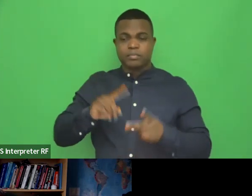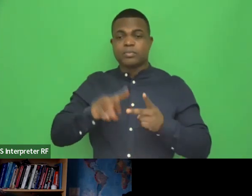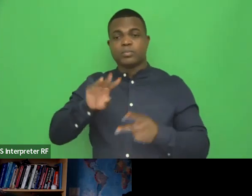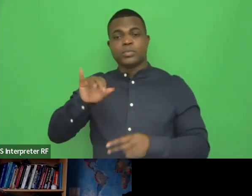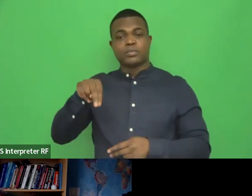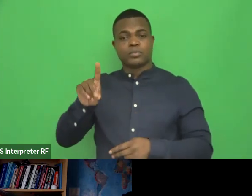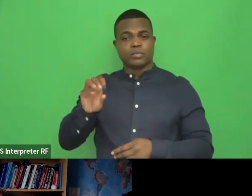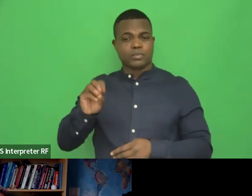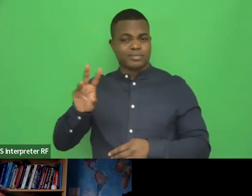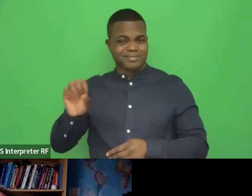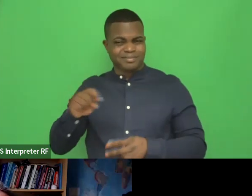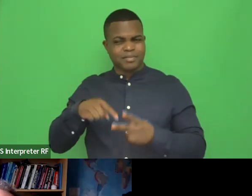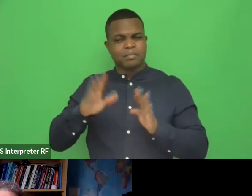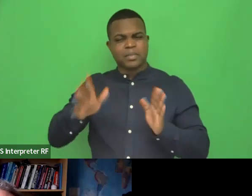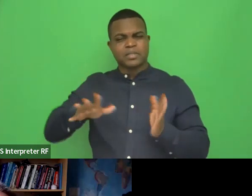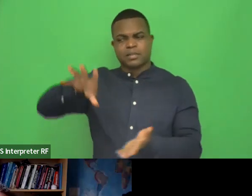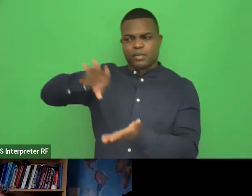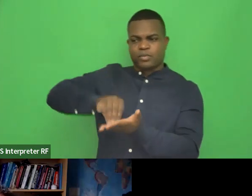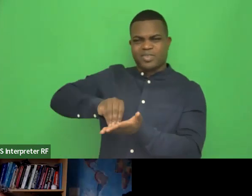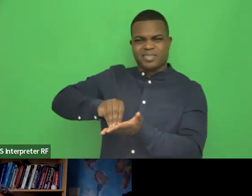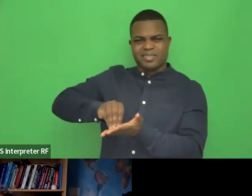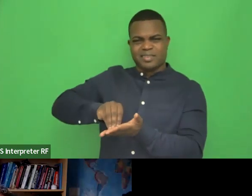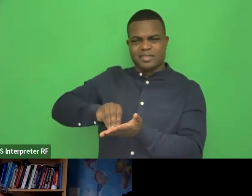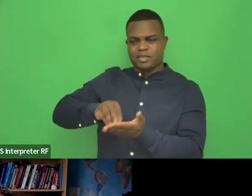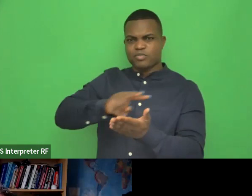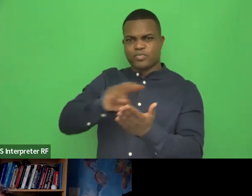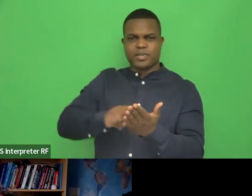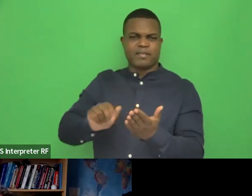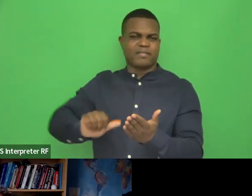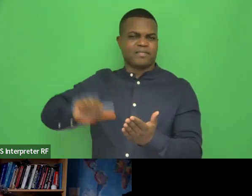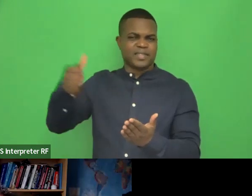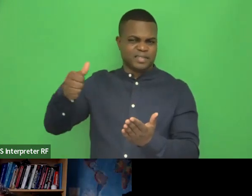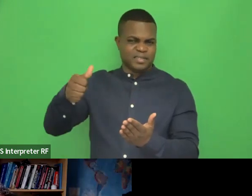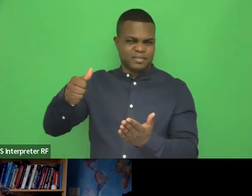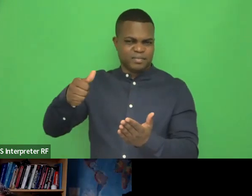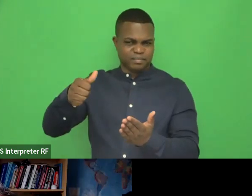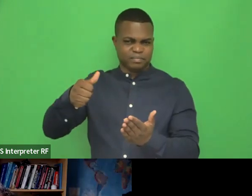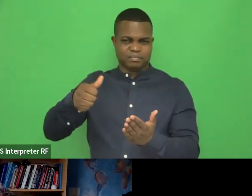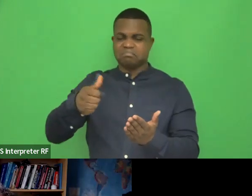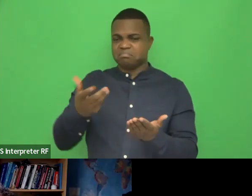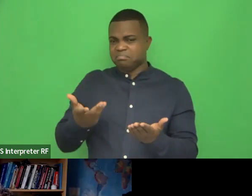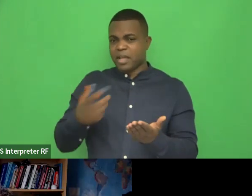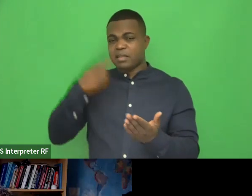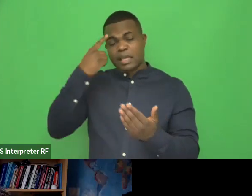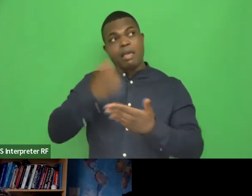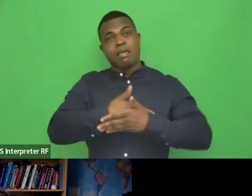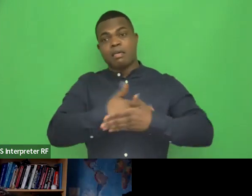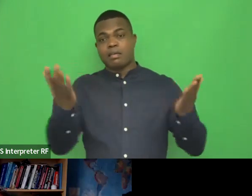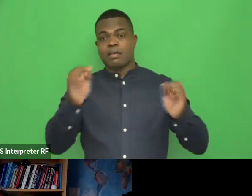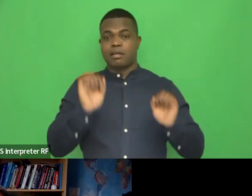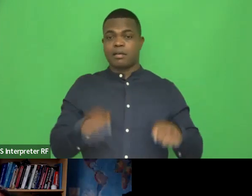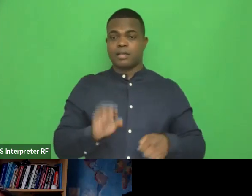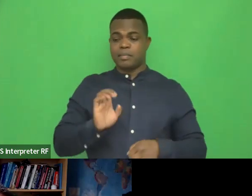by itself. I don't know. Yeah, well, the kind of website is doing the work, but yes, it doesn't matter whether you're using a mobile or a desktop